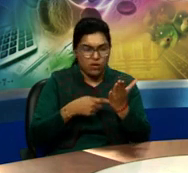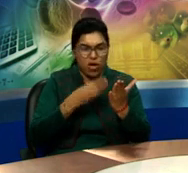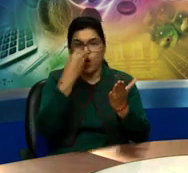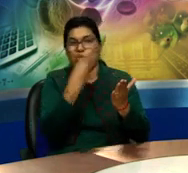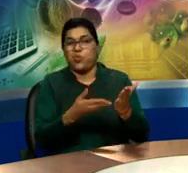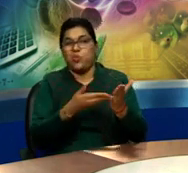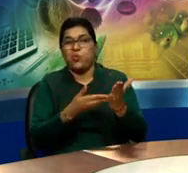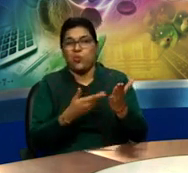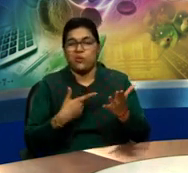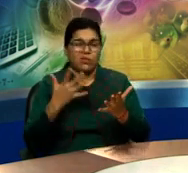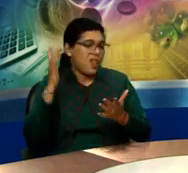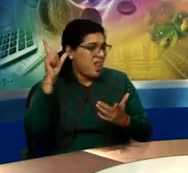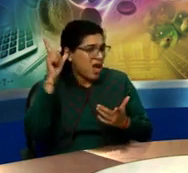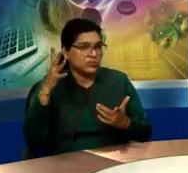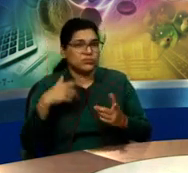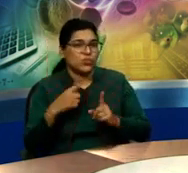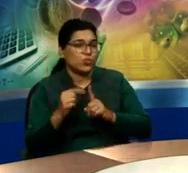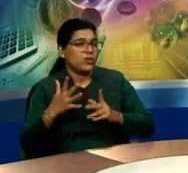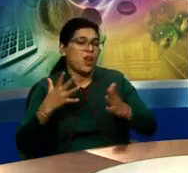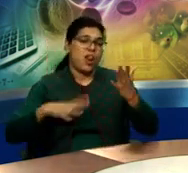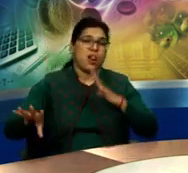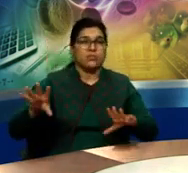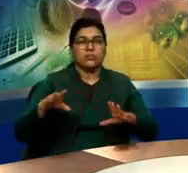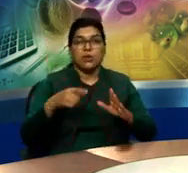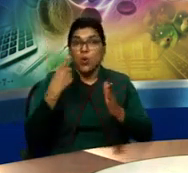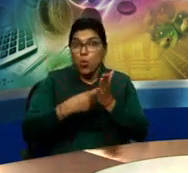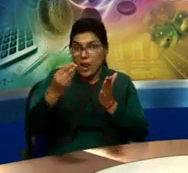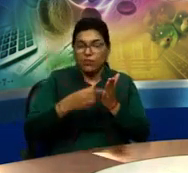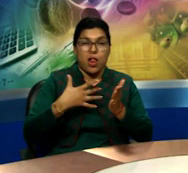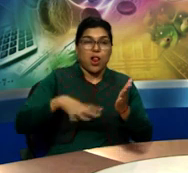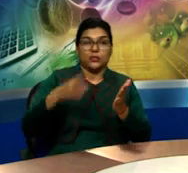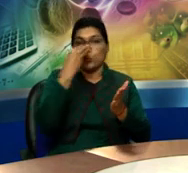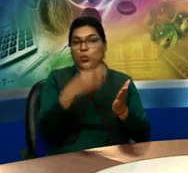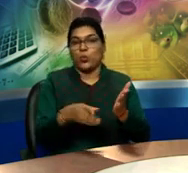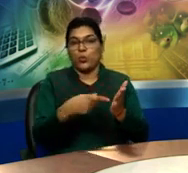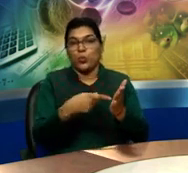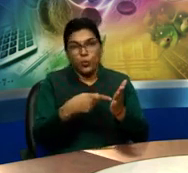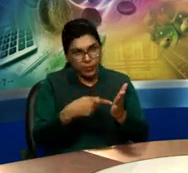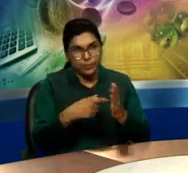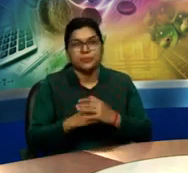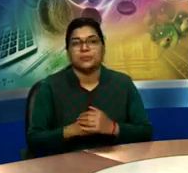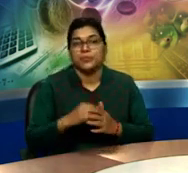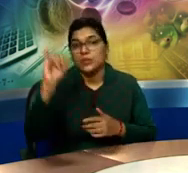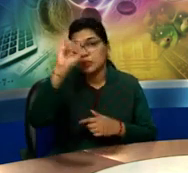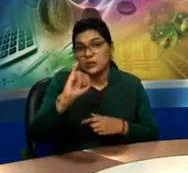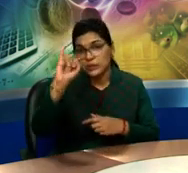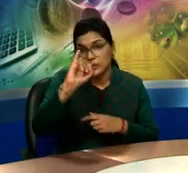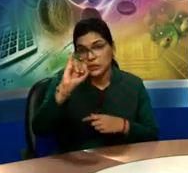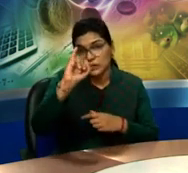the resources which we need to use or utilize, sometimes they get wasted. The fifth common